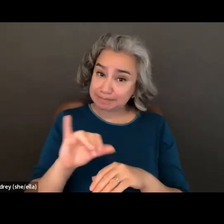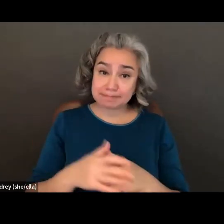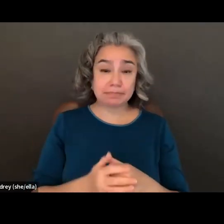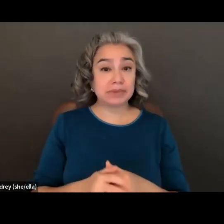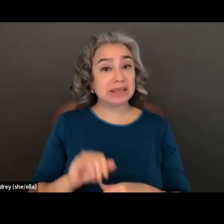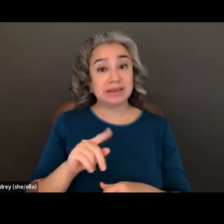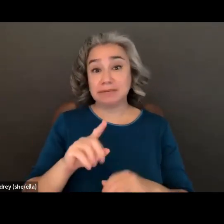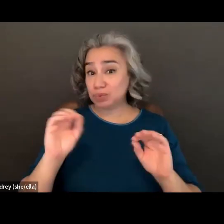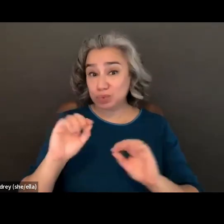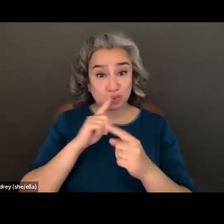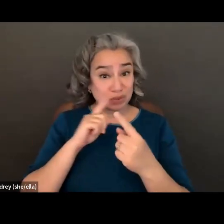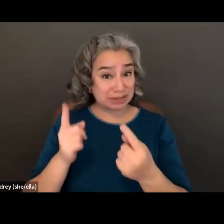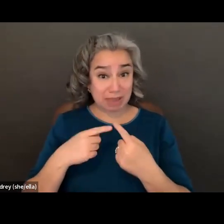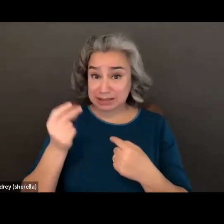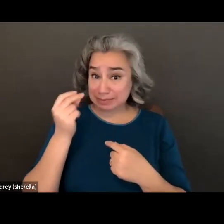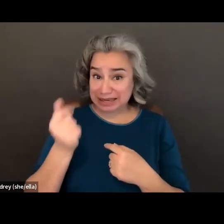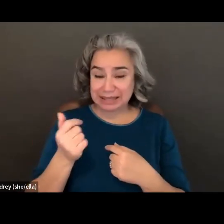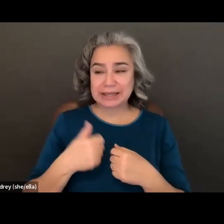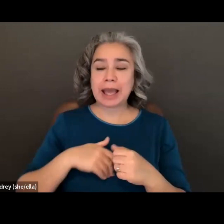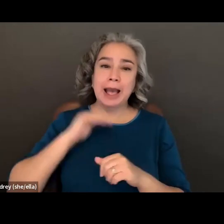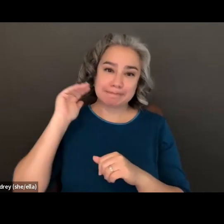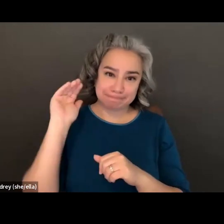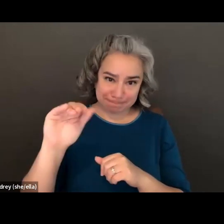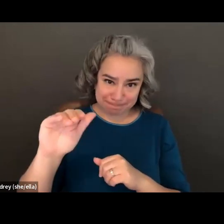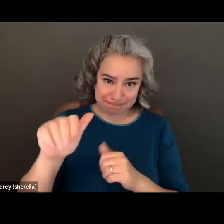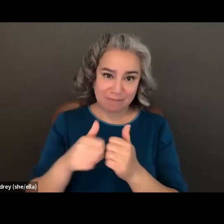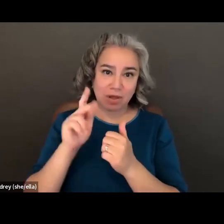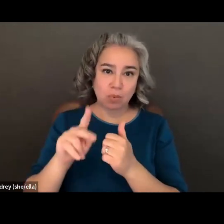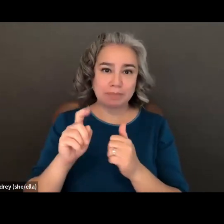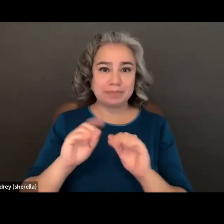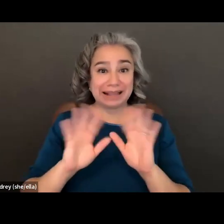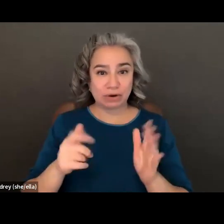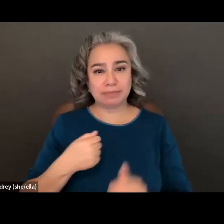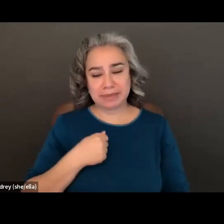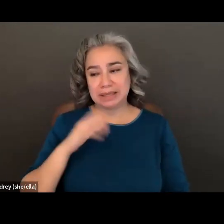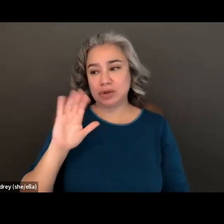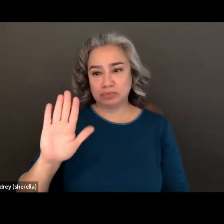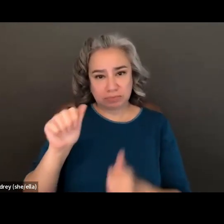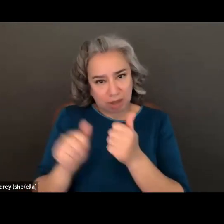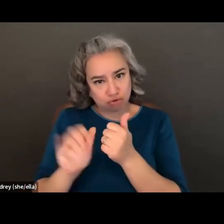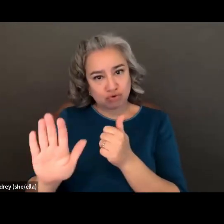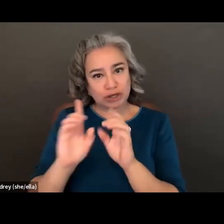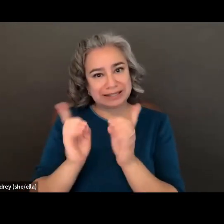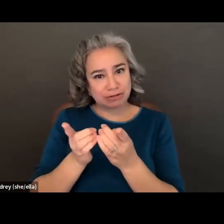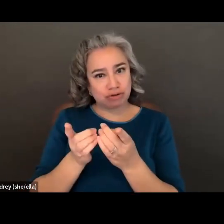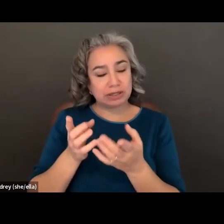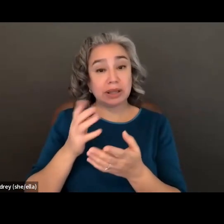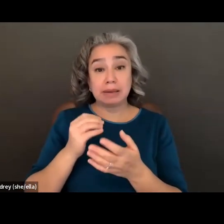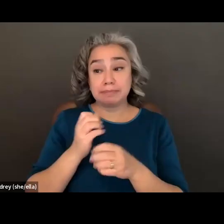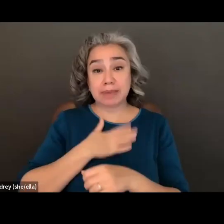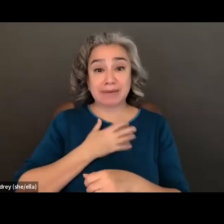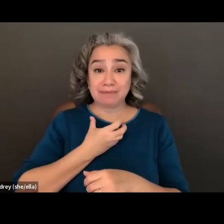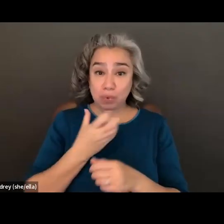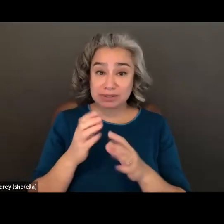if you don't get a response right away, follow up and make it clear that you are a constituent, your voice matters, and be sure to note the issues you